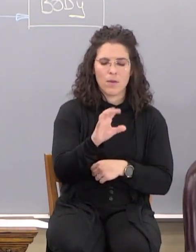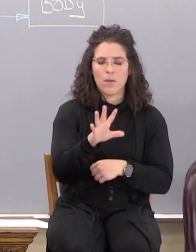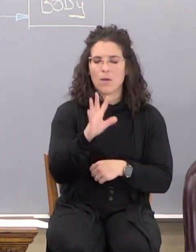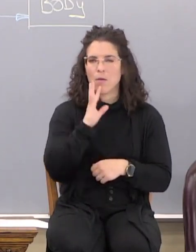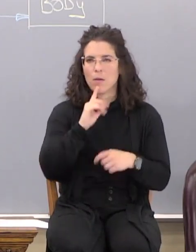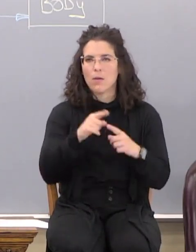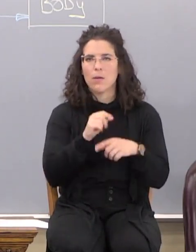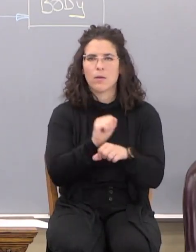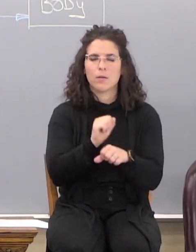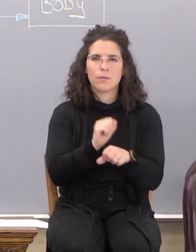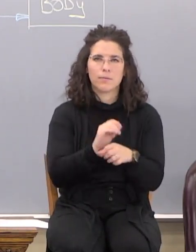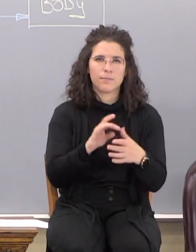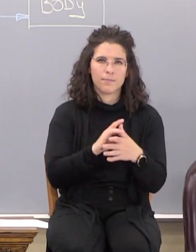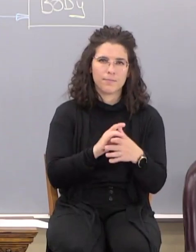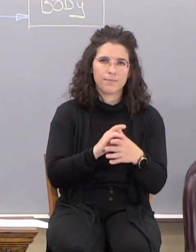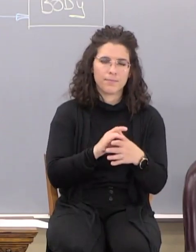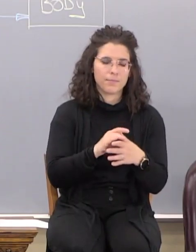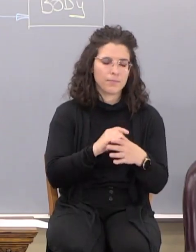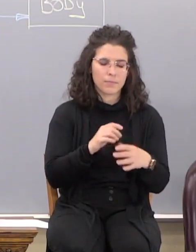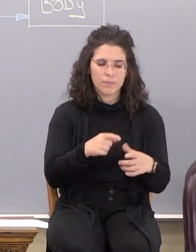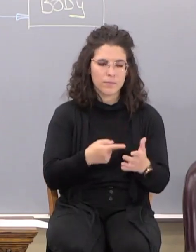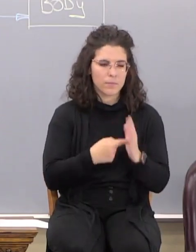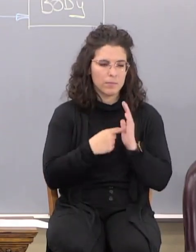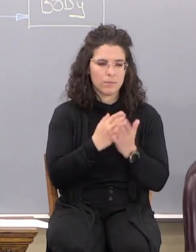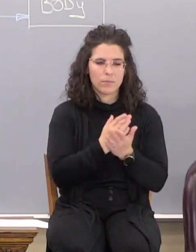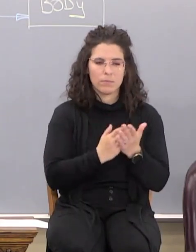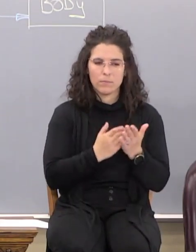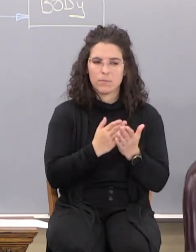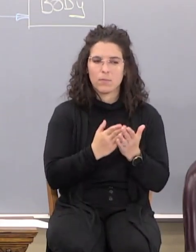works of the flesh take some part of your physical